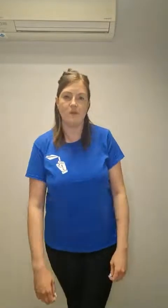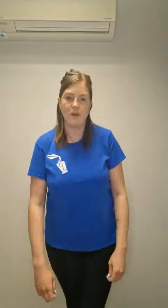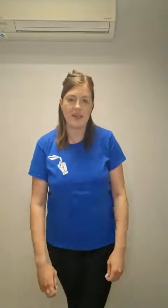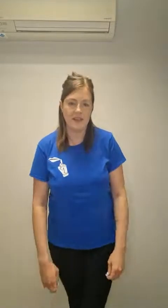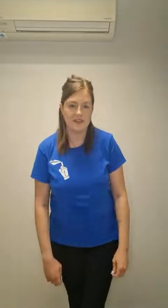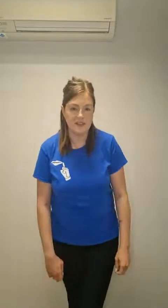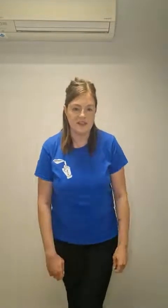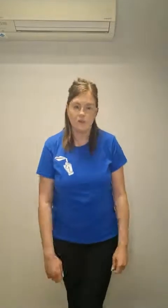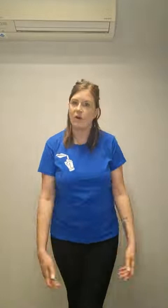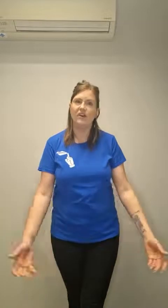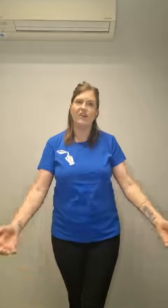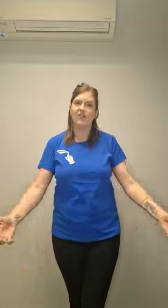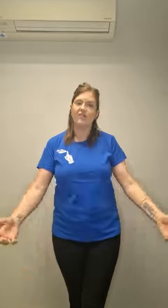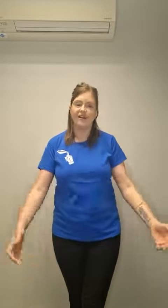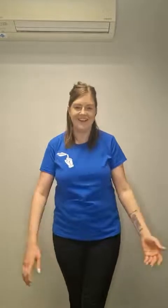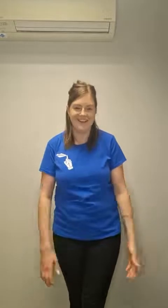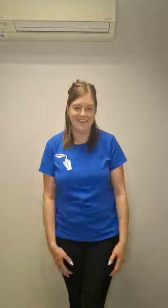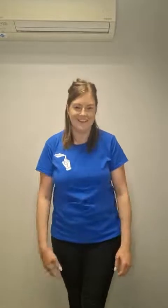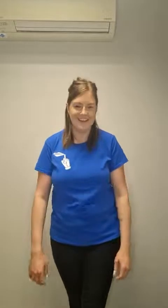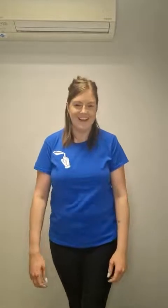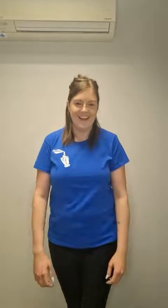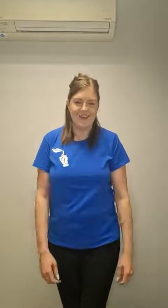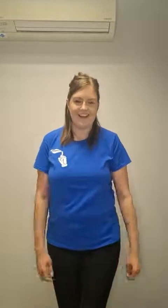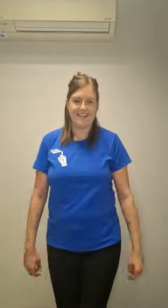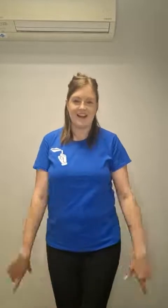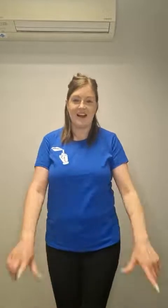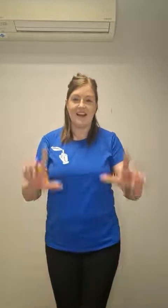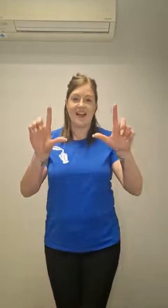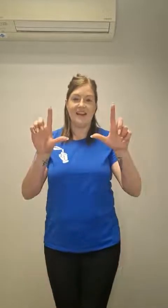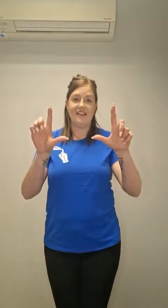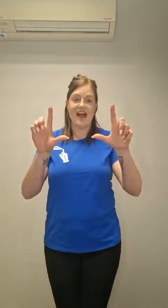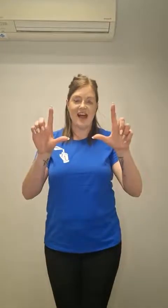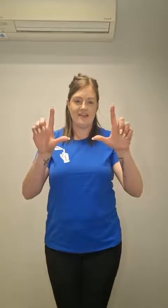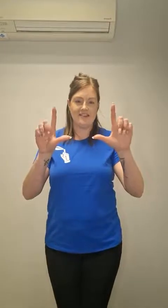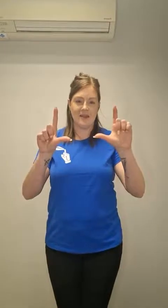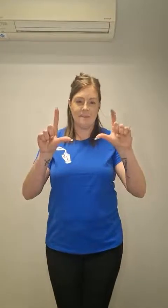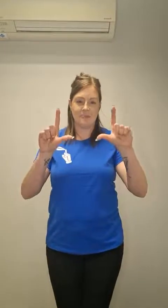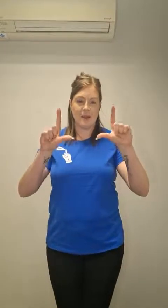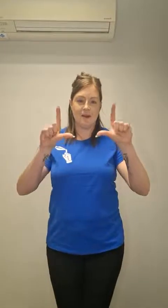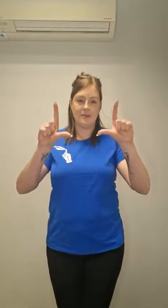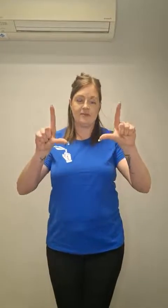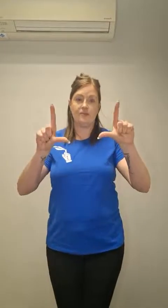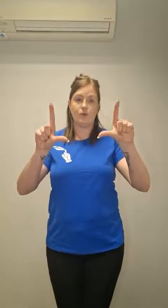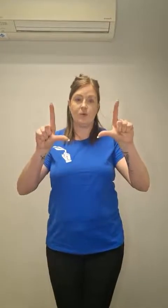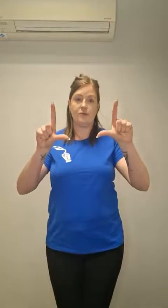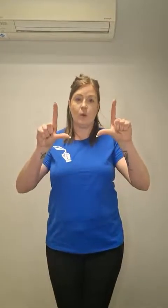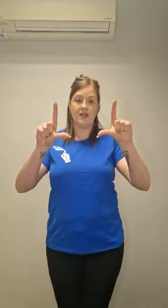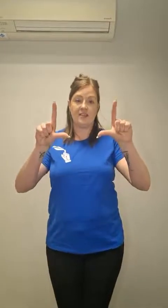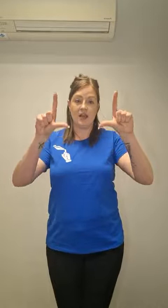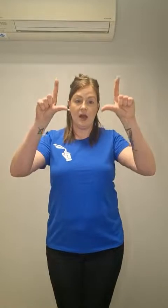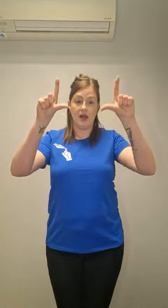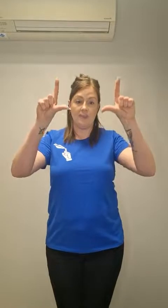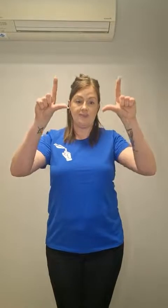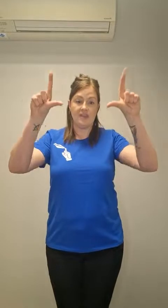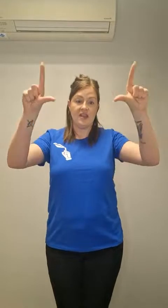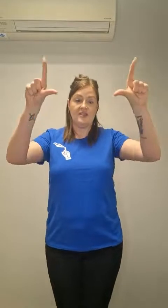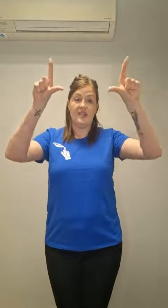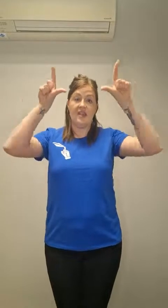week, why not? We're going to take our L hands, palms forward, pointing up, together